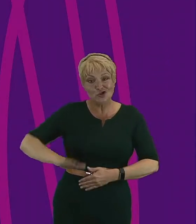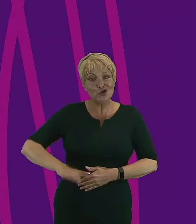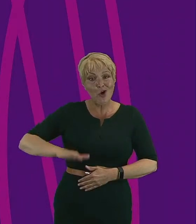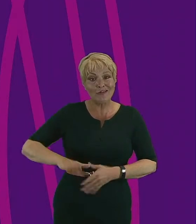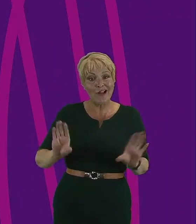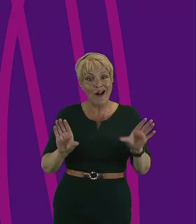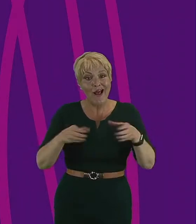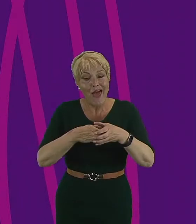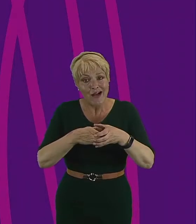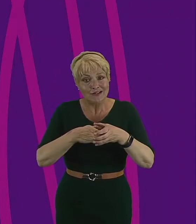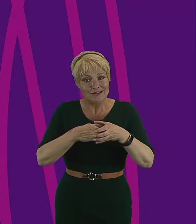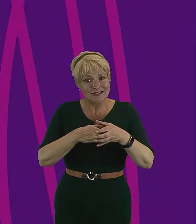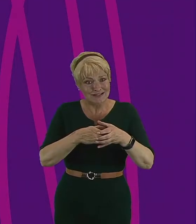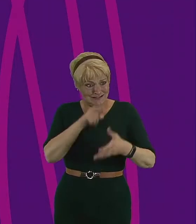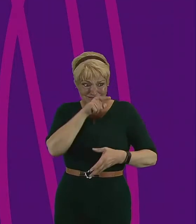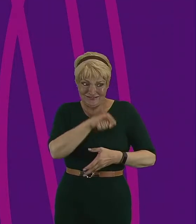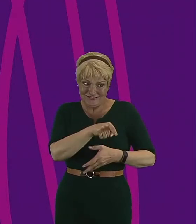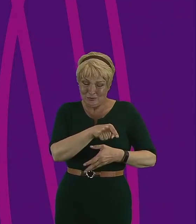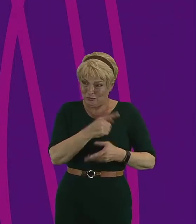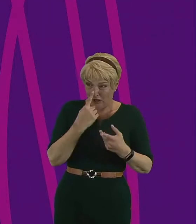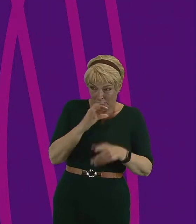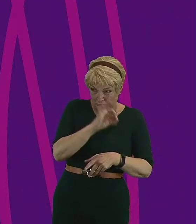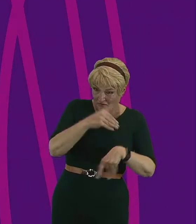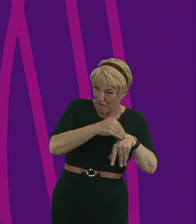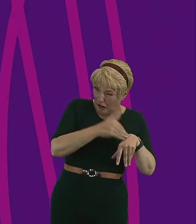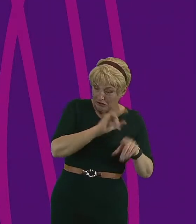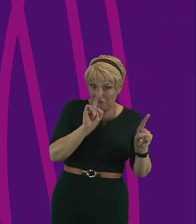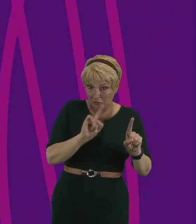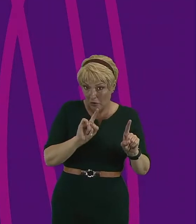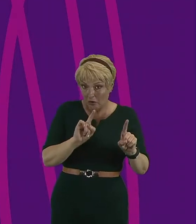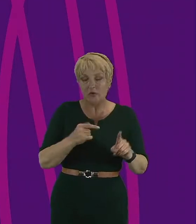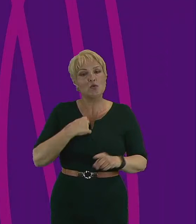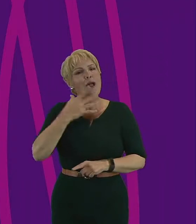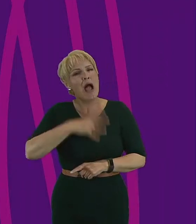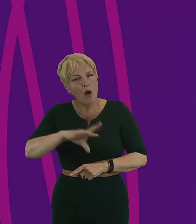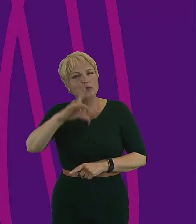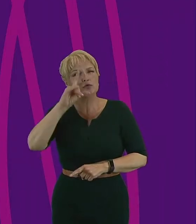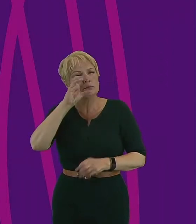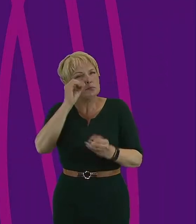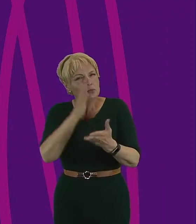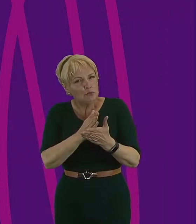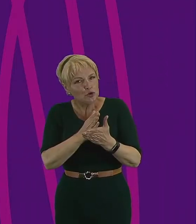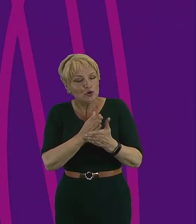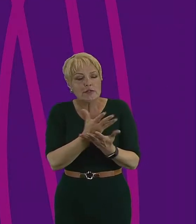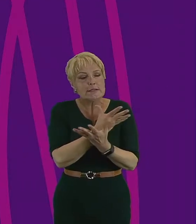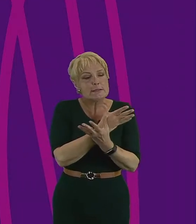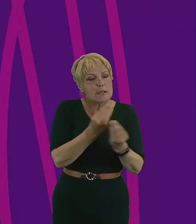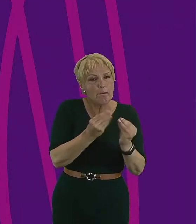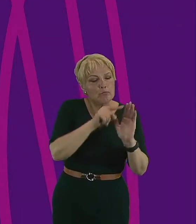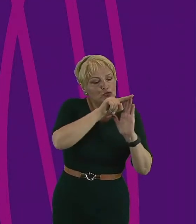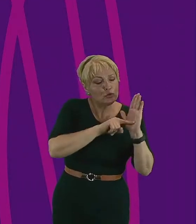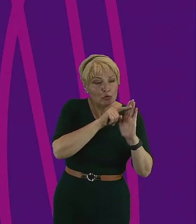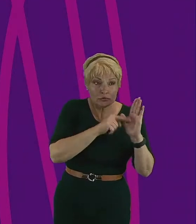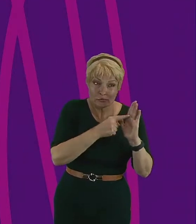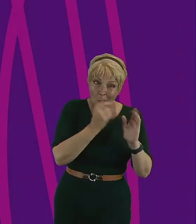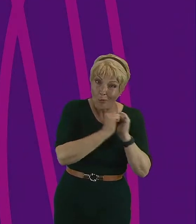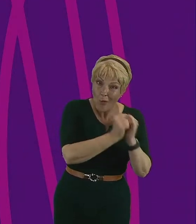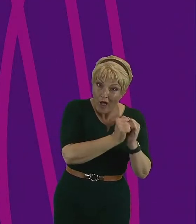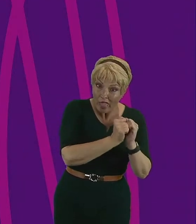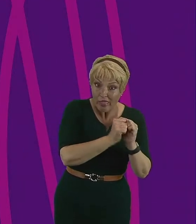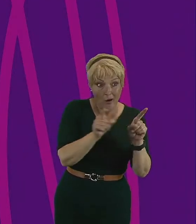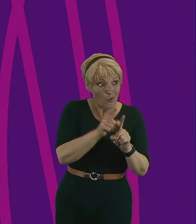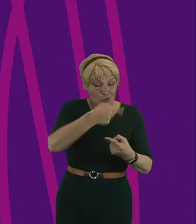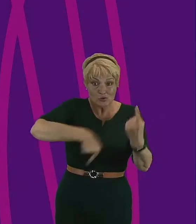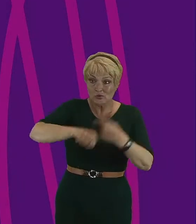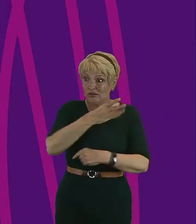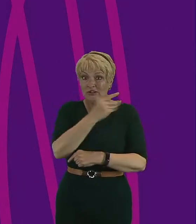effective restrictions are and have been in actually stopping the spread of the virus. Many families have also been affected by the